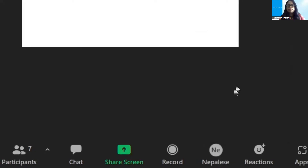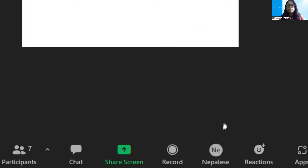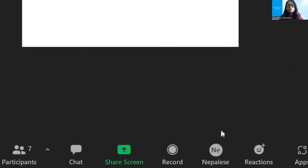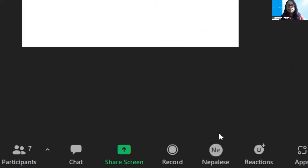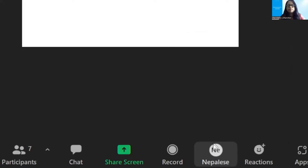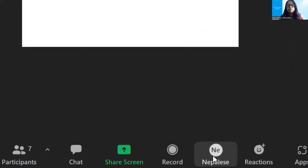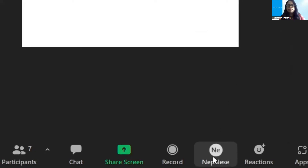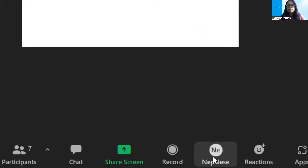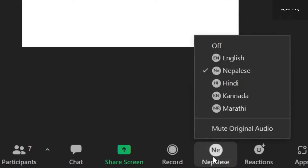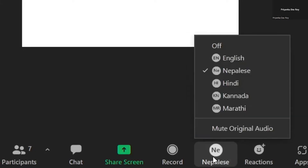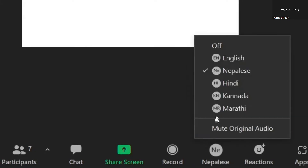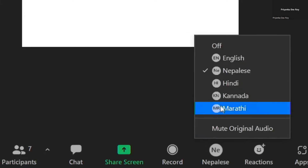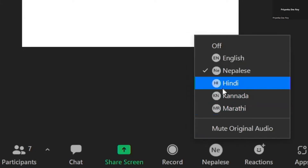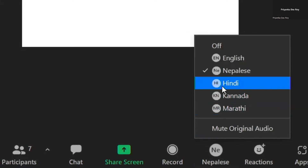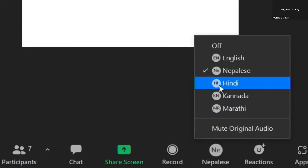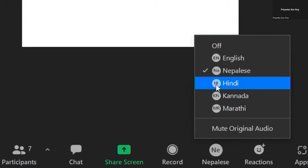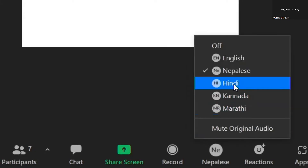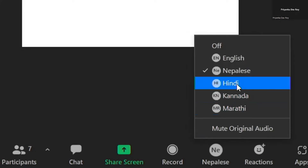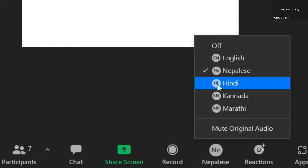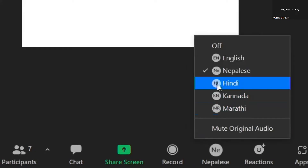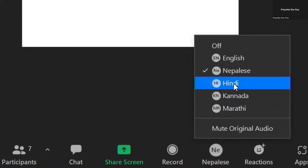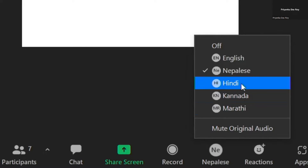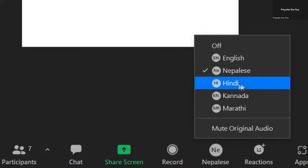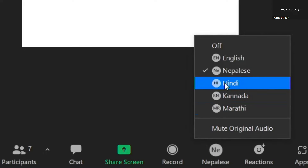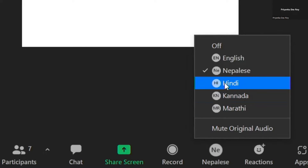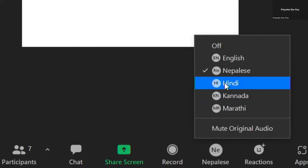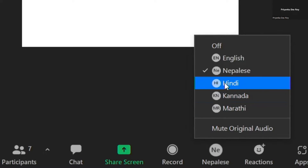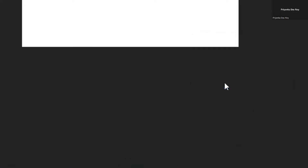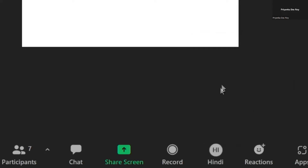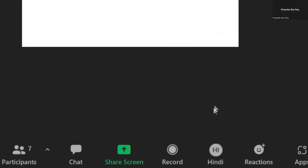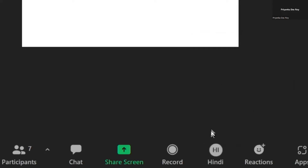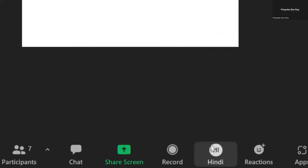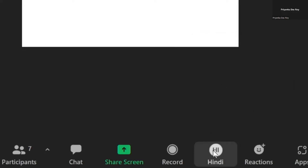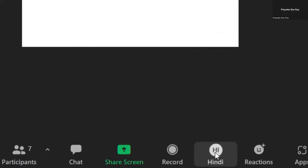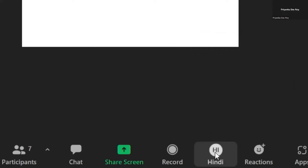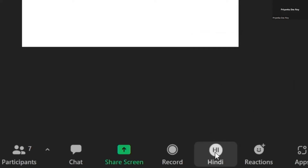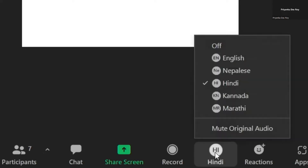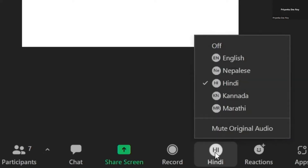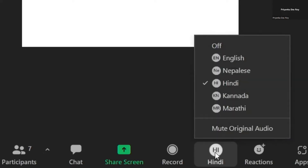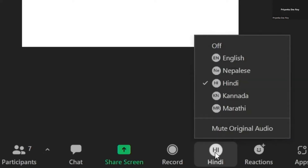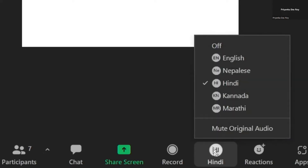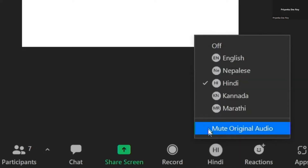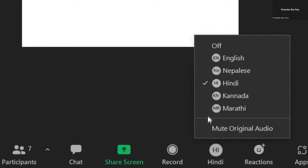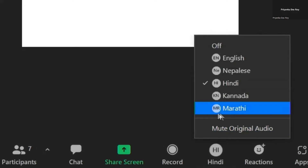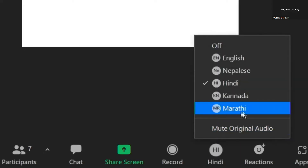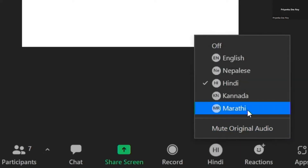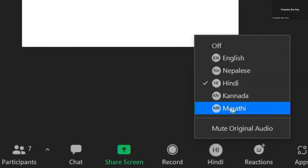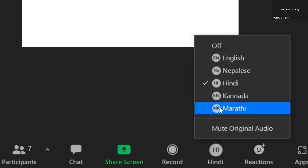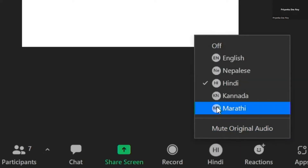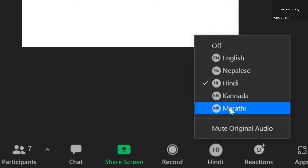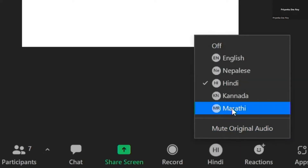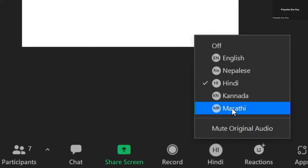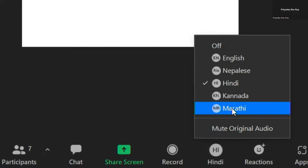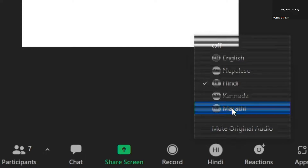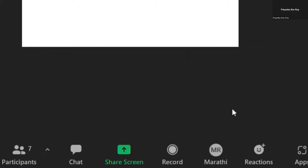icon. If you want to listen in Hindi, you have to select Hindi icon. If you want to listen in Marathi, you have